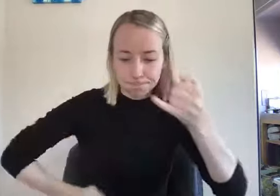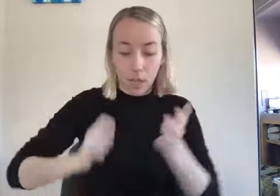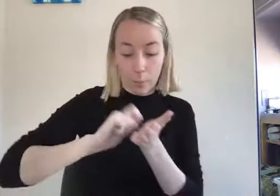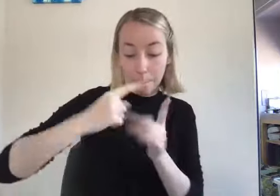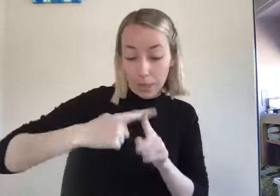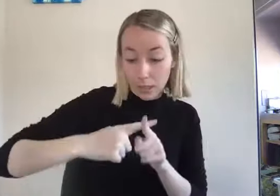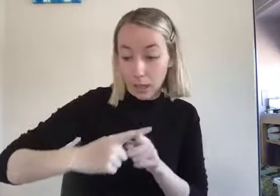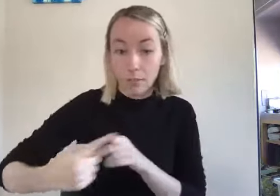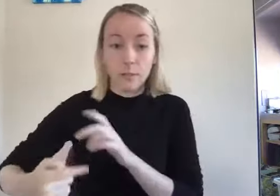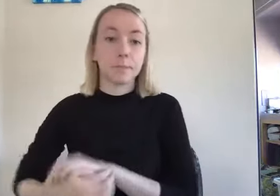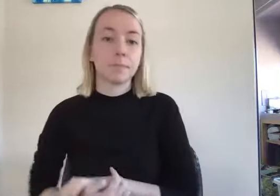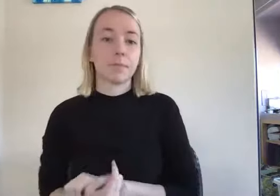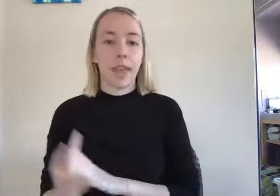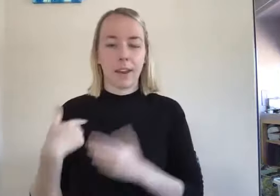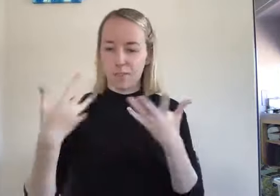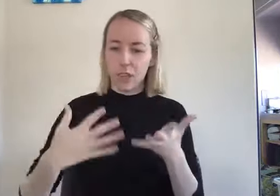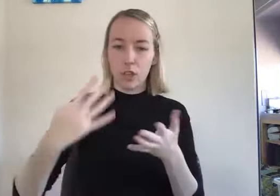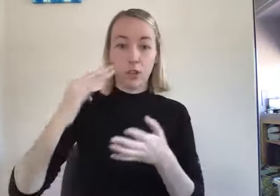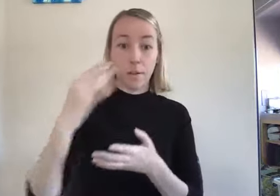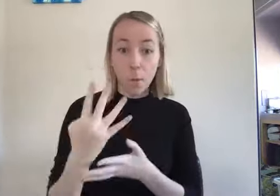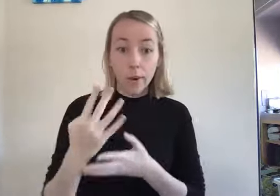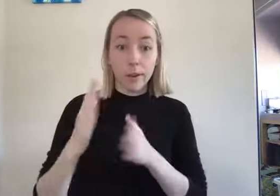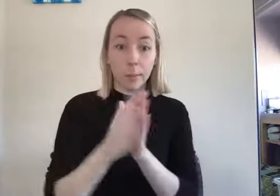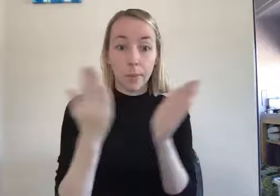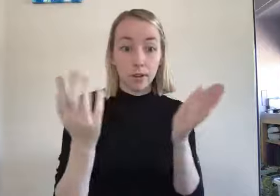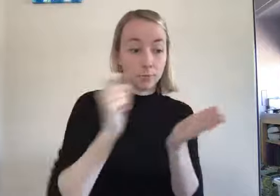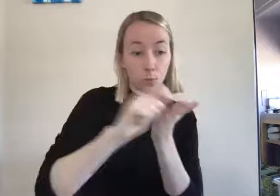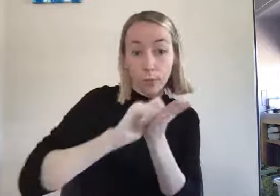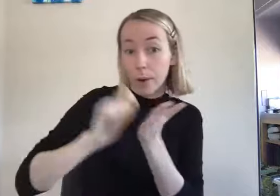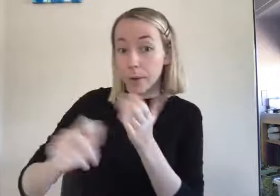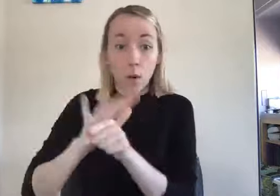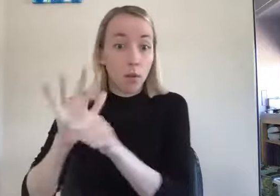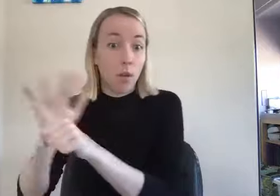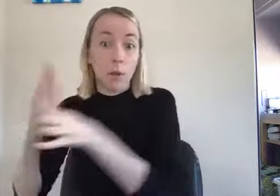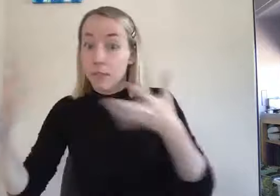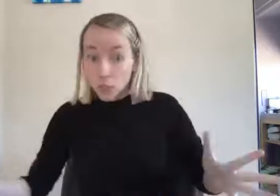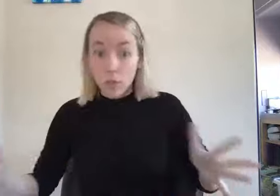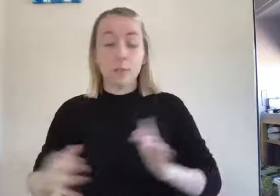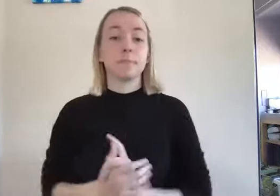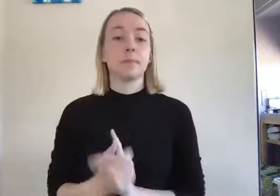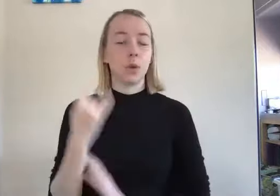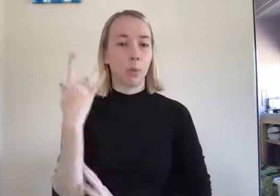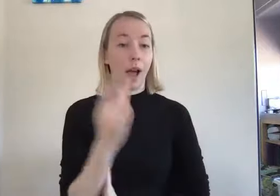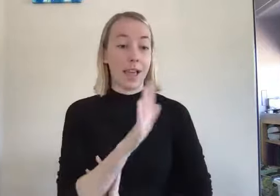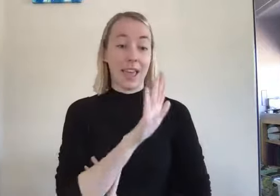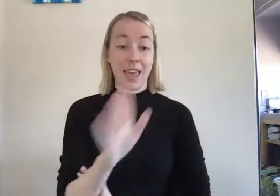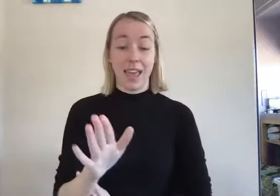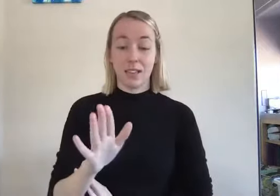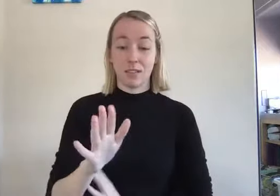And but the thing is, I've got already like on my 4th or 5th journal since we've been married, because, his